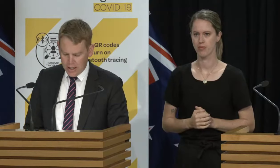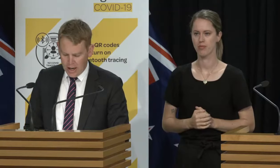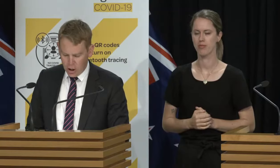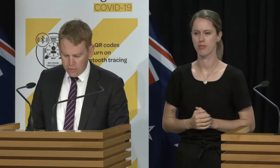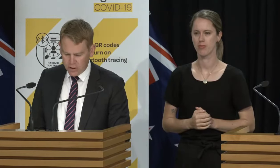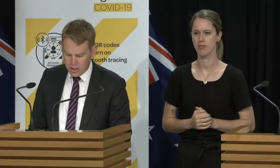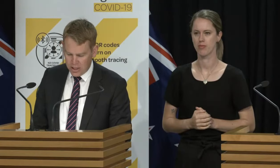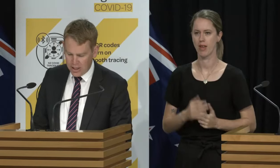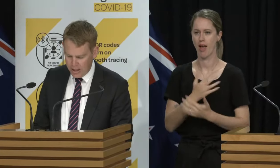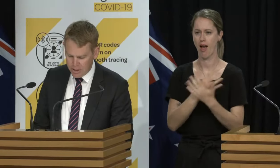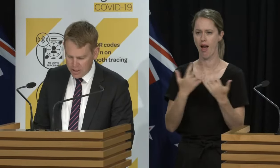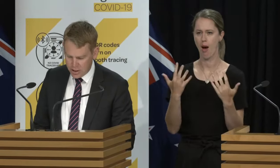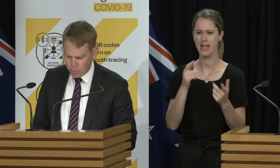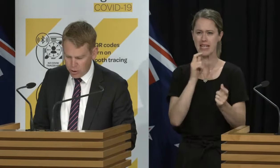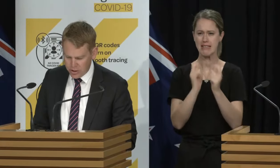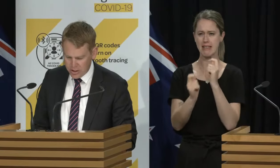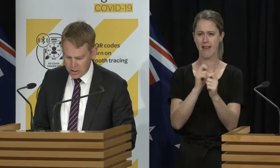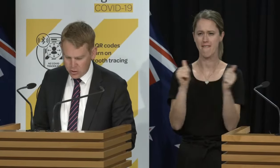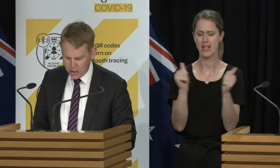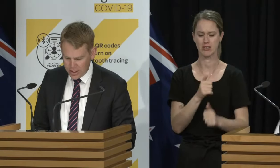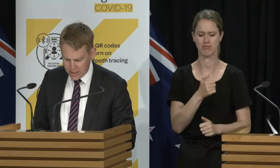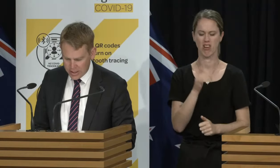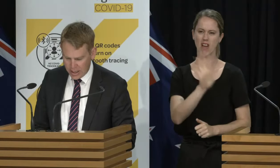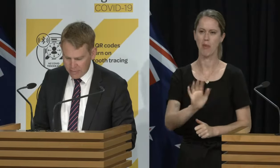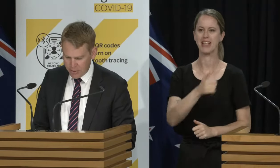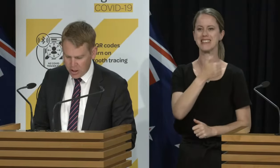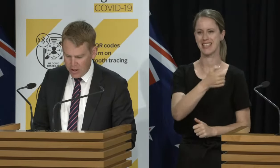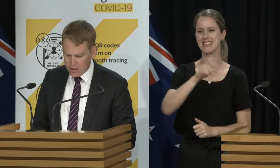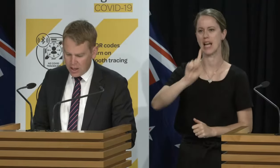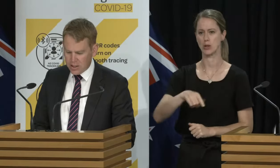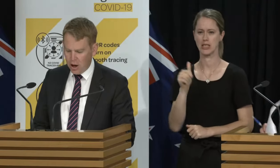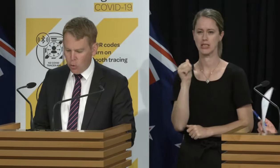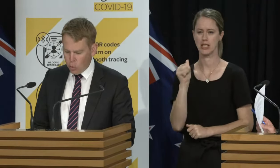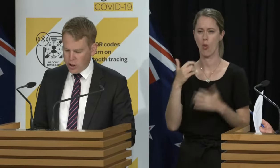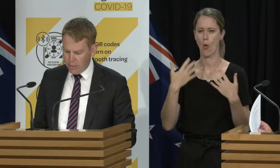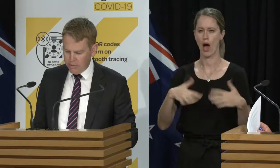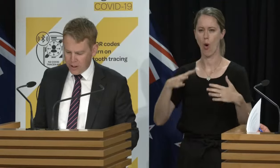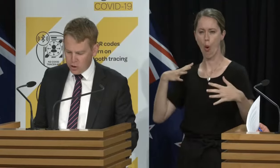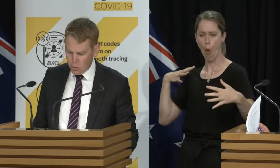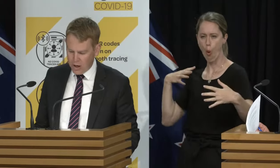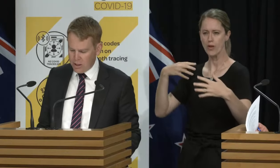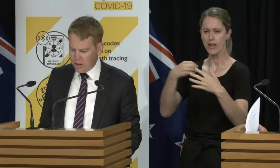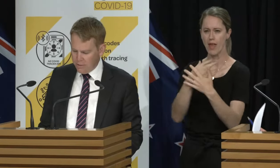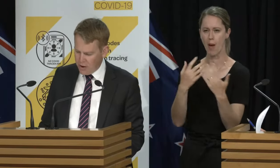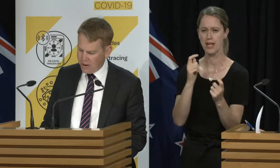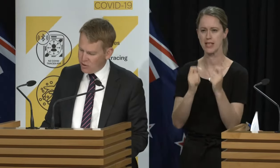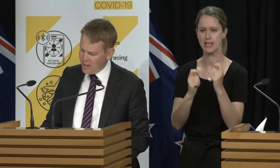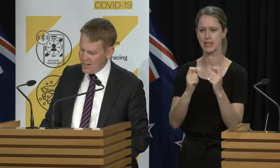6,121 COVID-19 lab tests were processed in New Zealand yesterday. That takes our all-time figure to